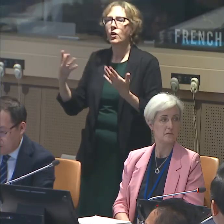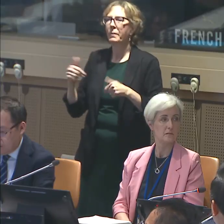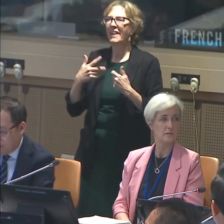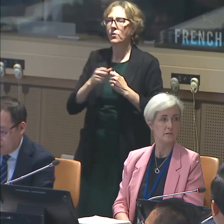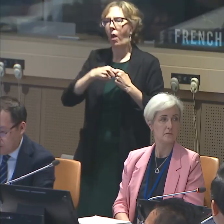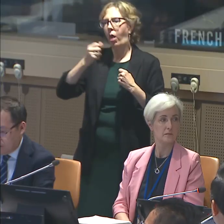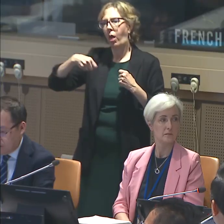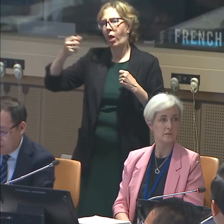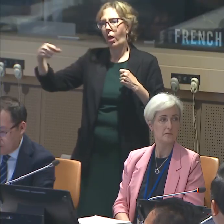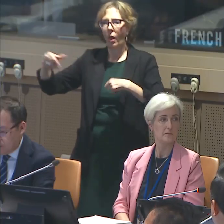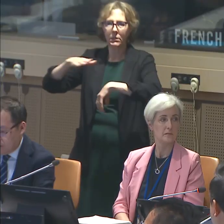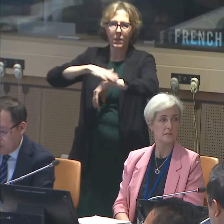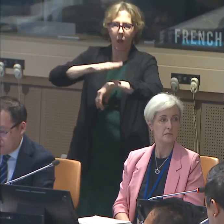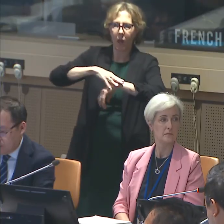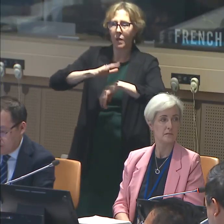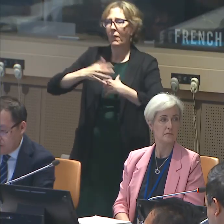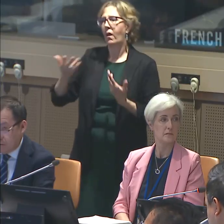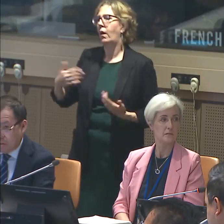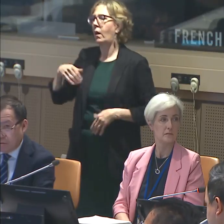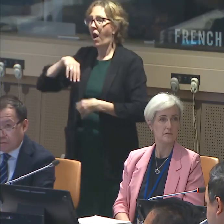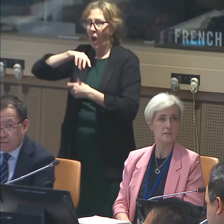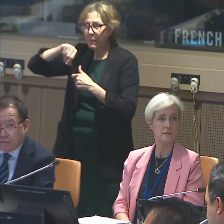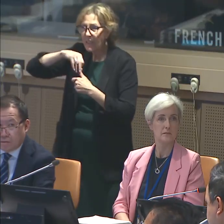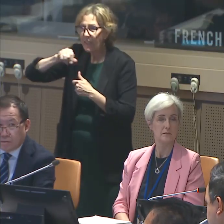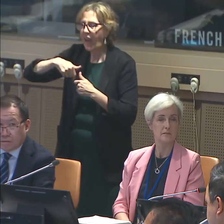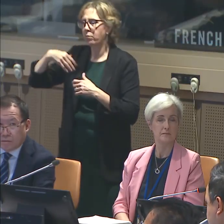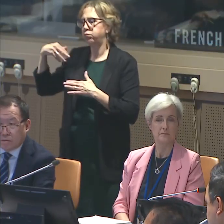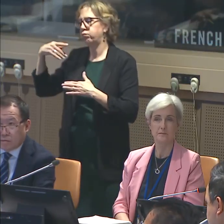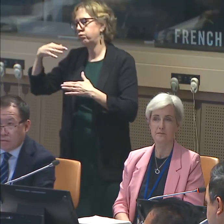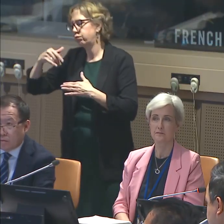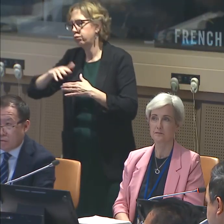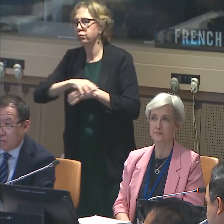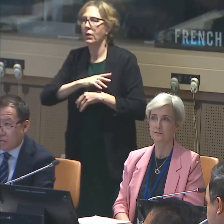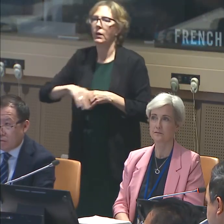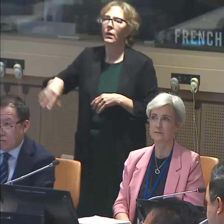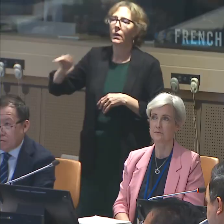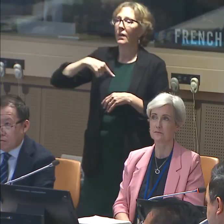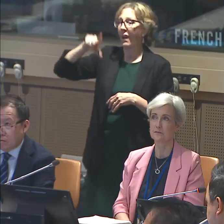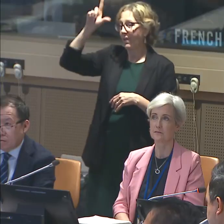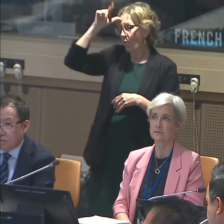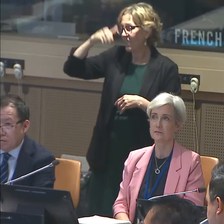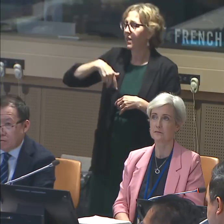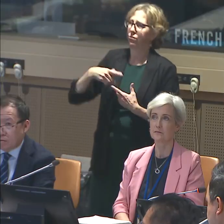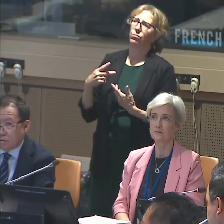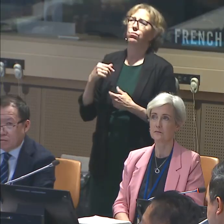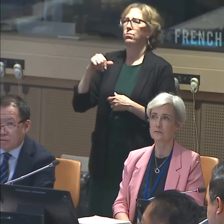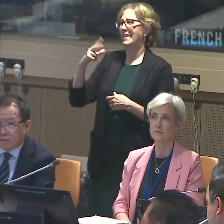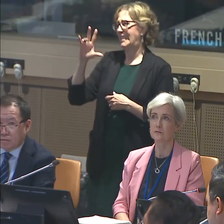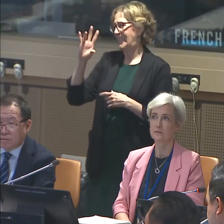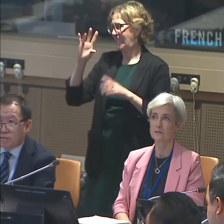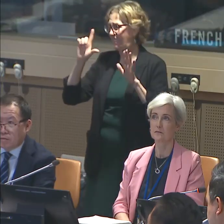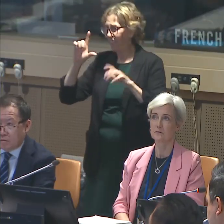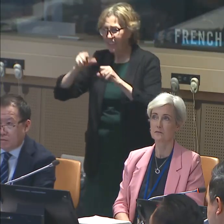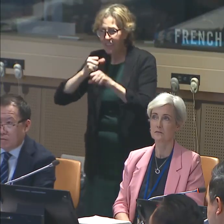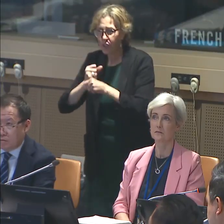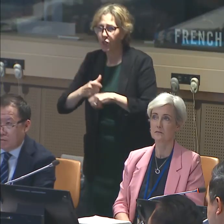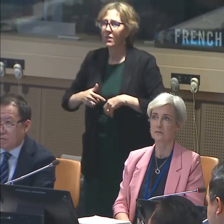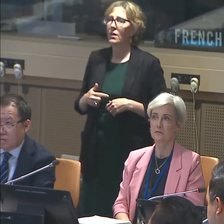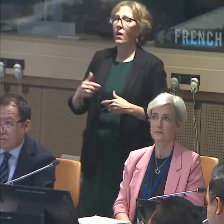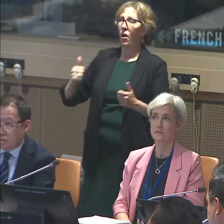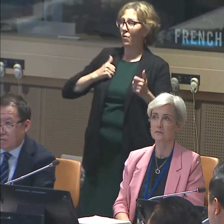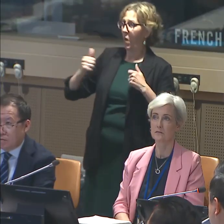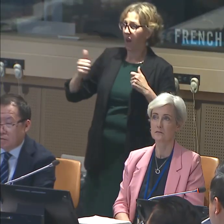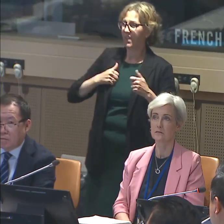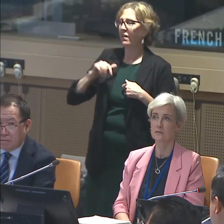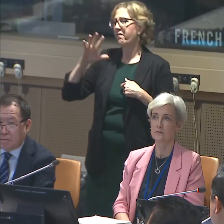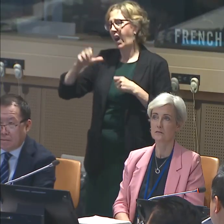finished. Rwanda, 5 years. It takes time because there are so many issues, so many questions that